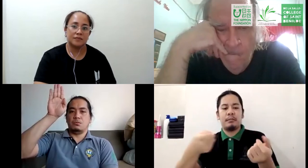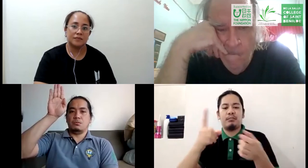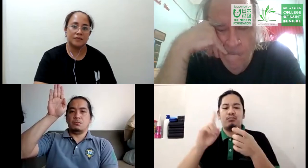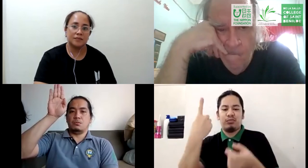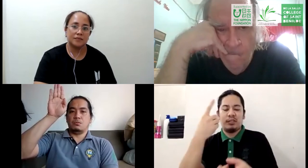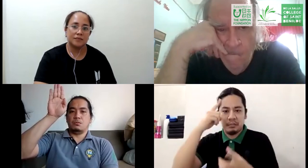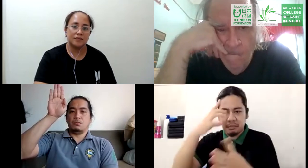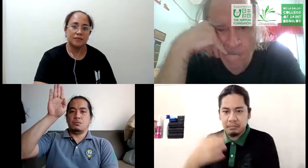100, but